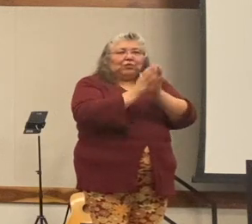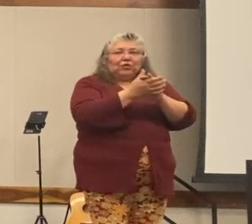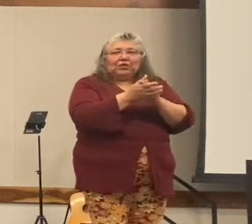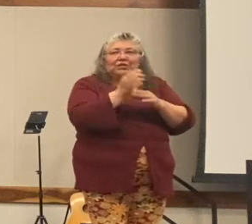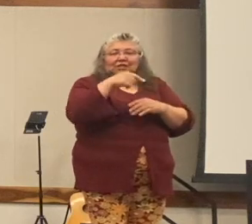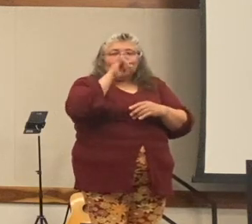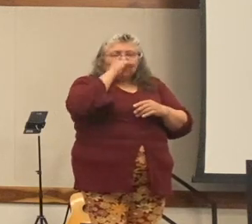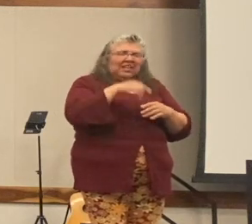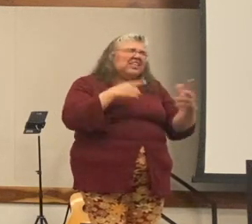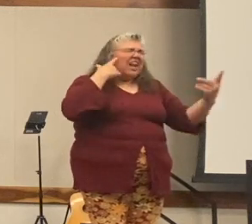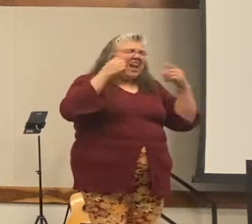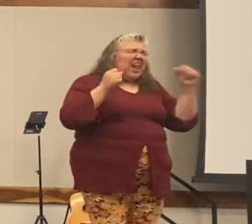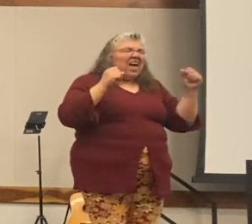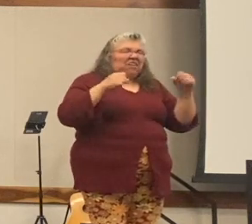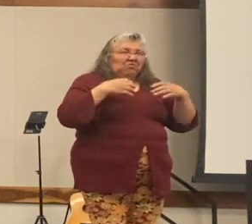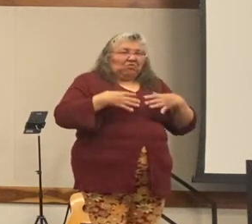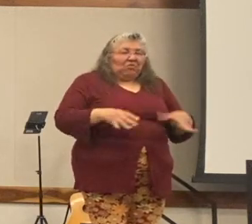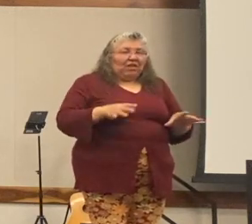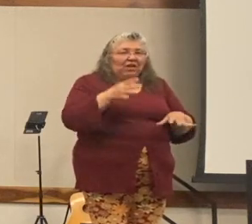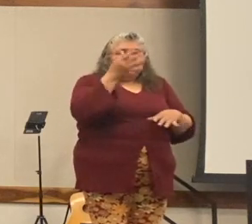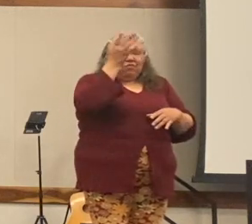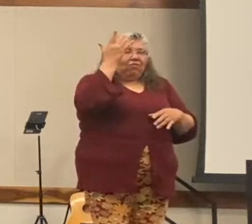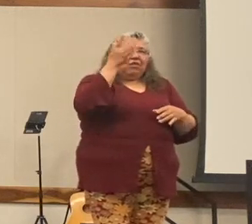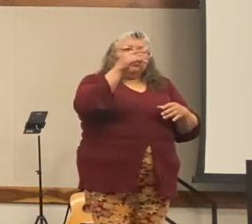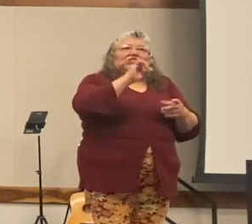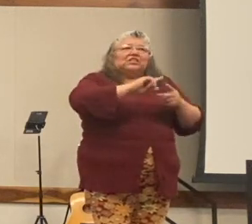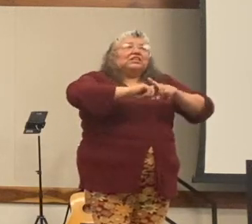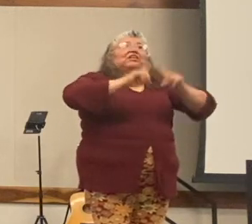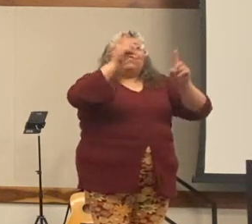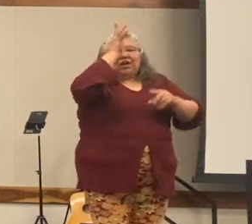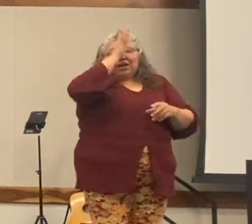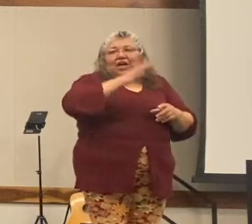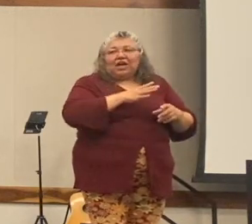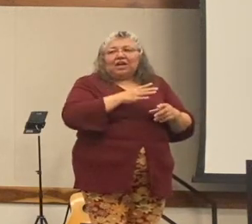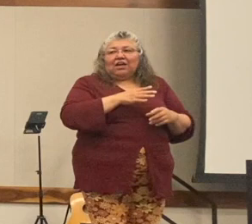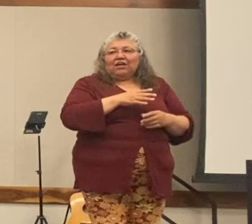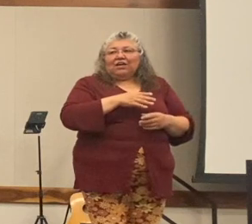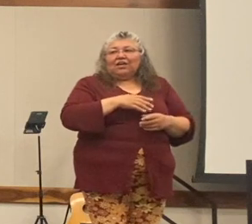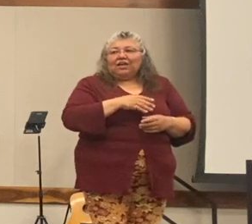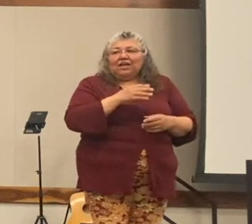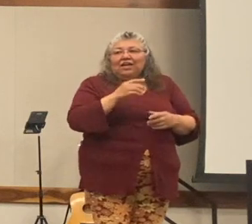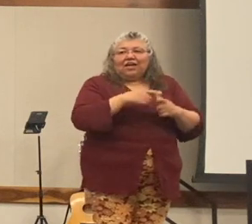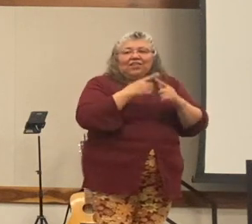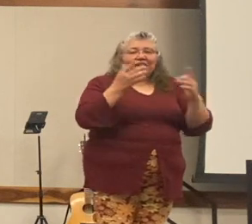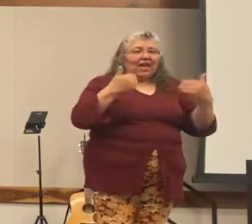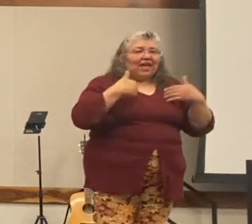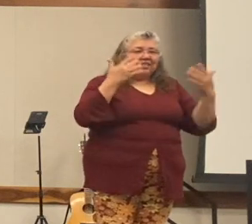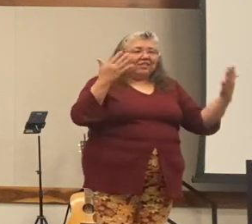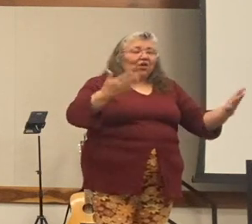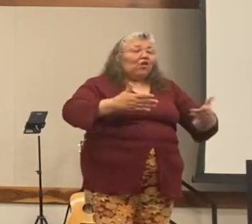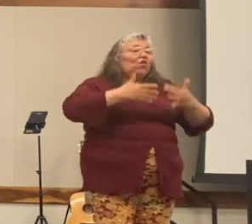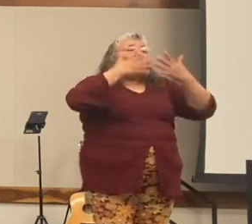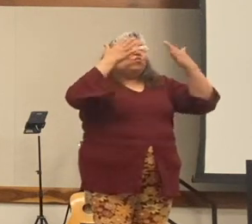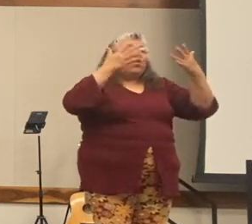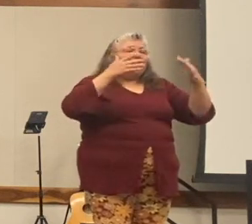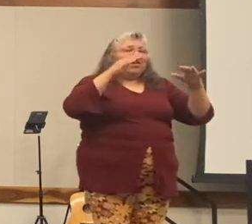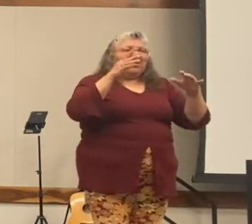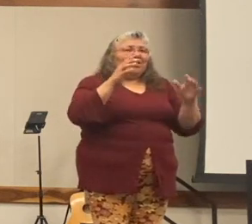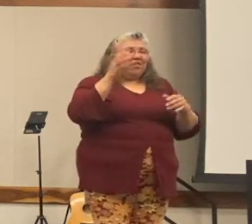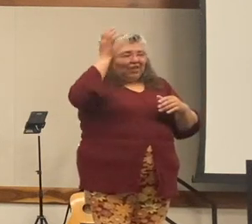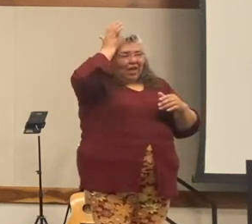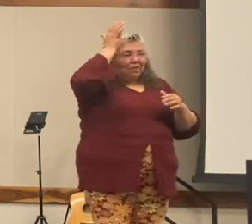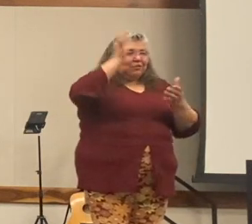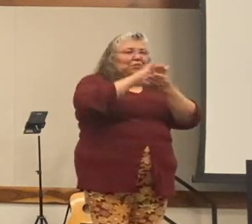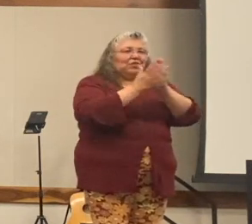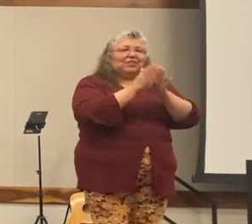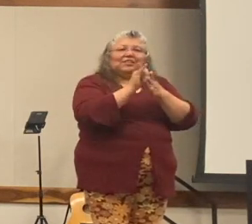who's loud, dressed militant. He's just a different guy. Giving the aroma of cabbage burgers, right? That's